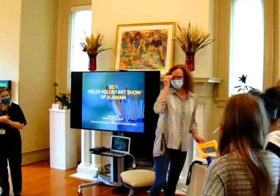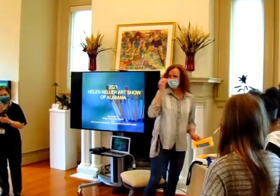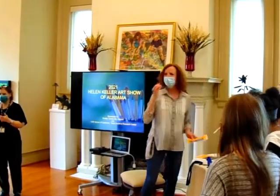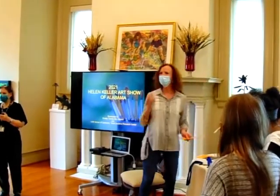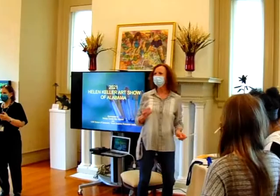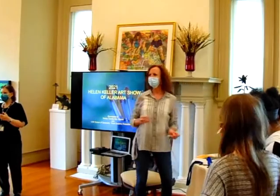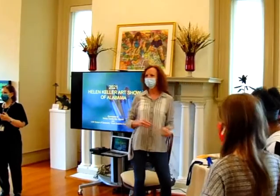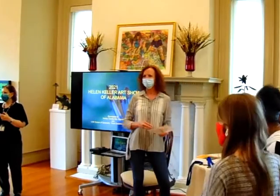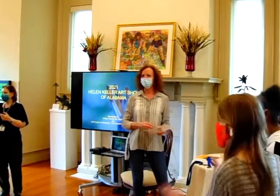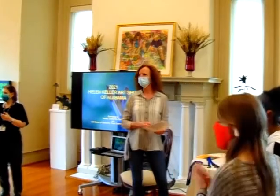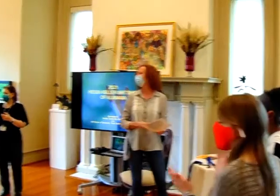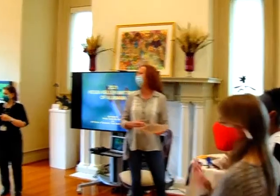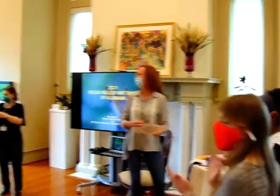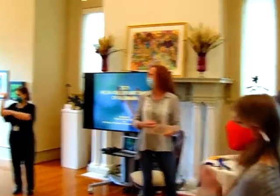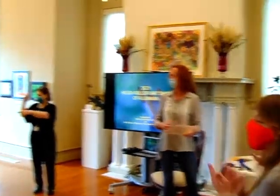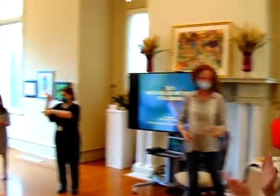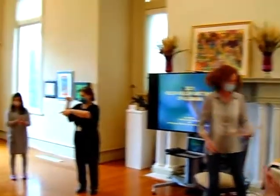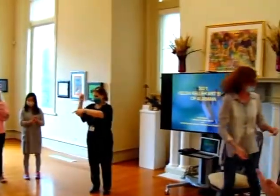Dalton Harris.